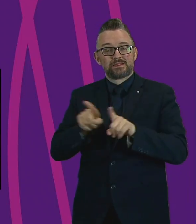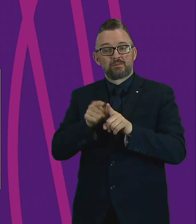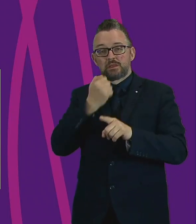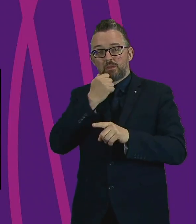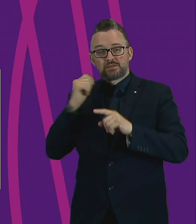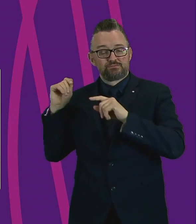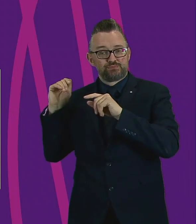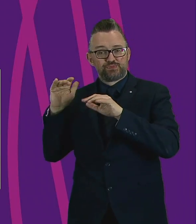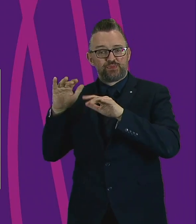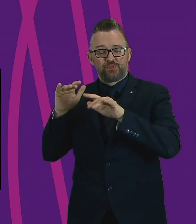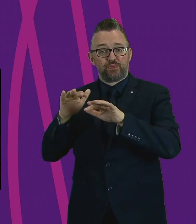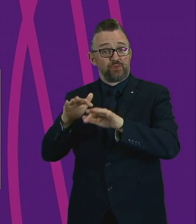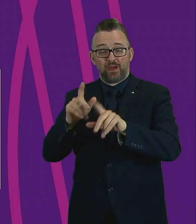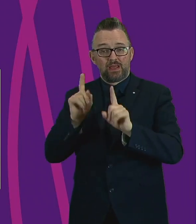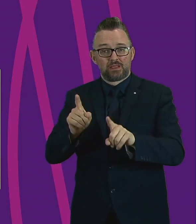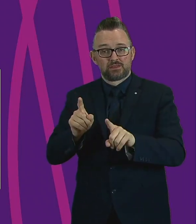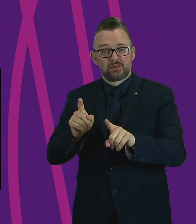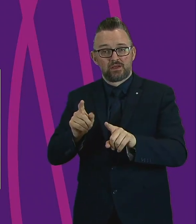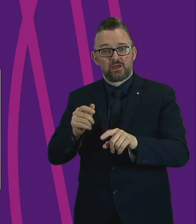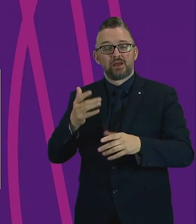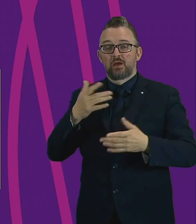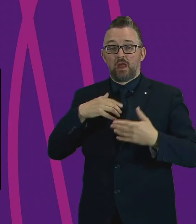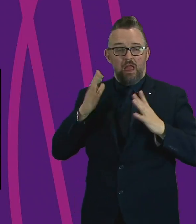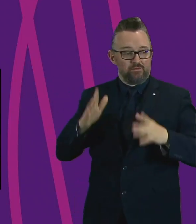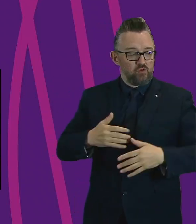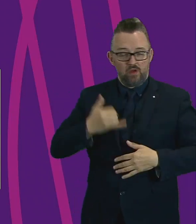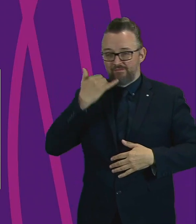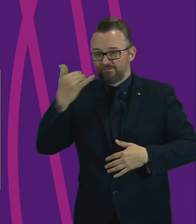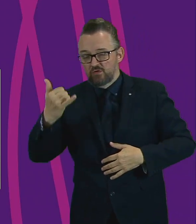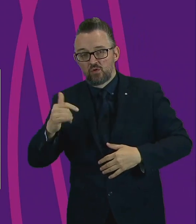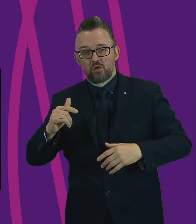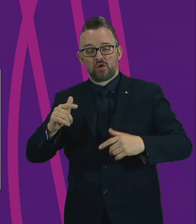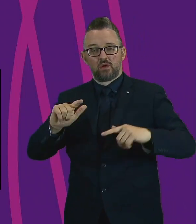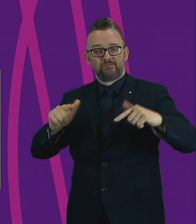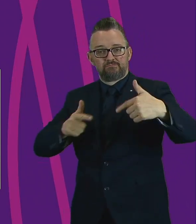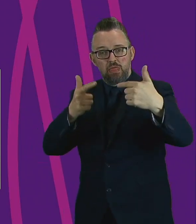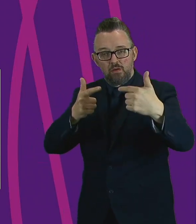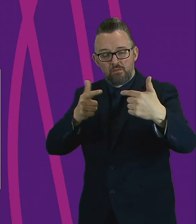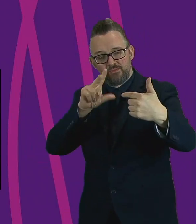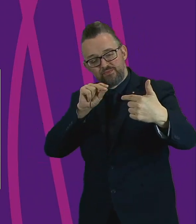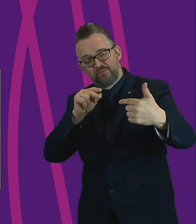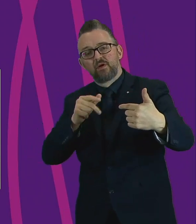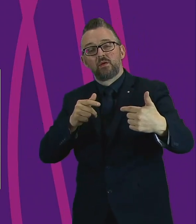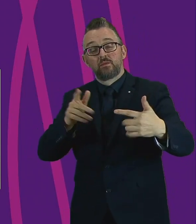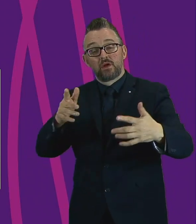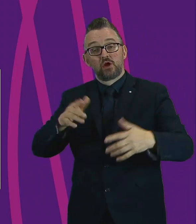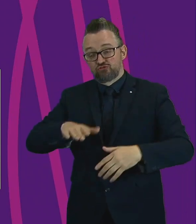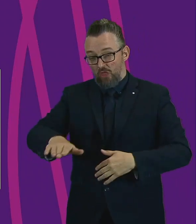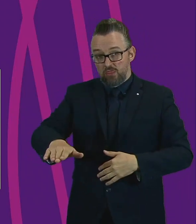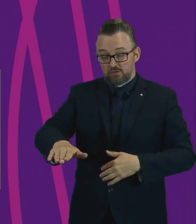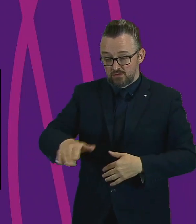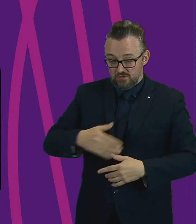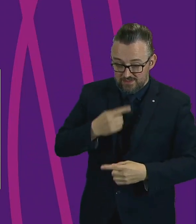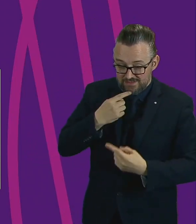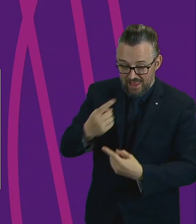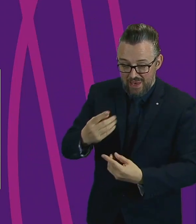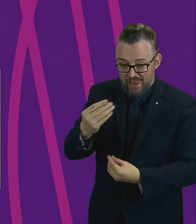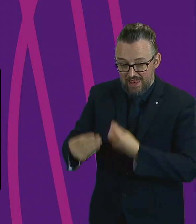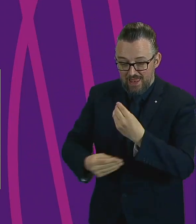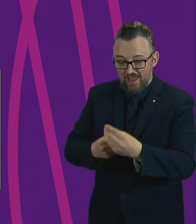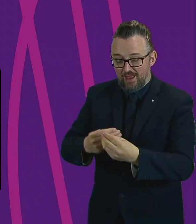clinics. We are doing whatever we can by telephone, video consultation, but I cannot give a child a lifelong diagnosis